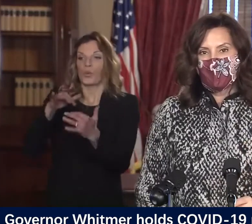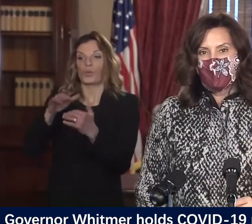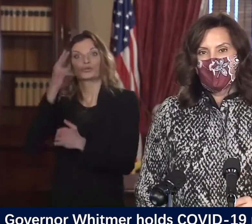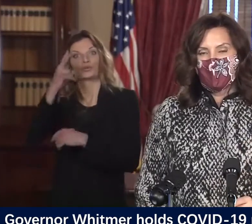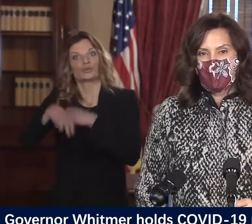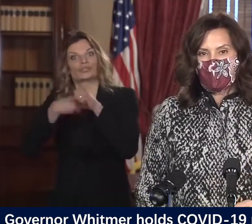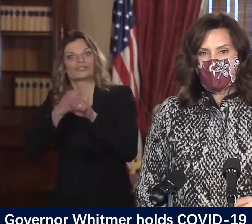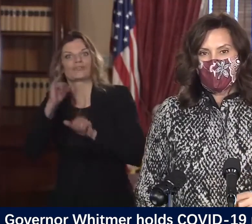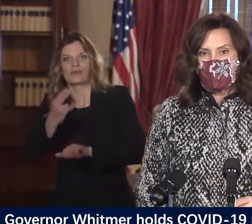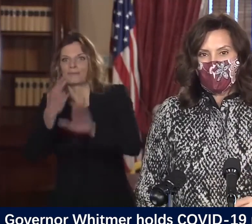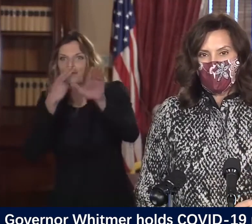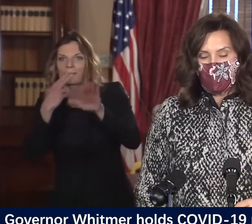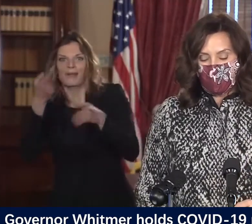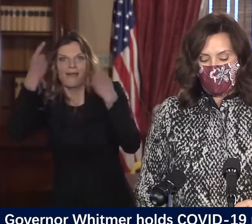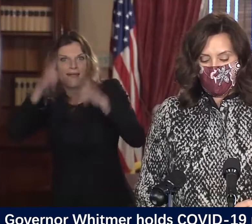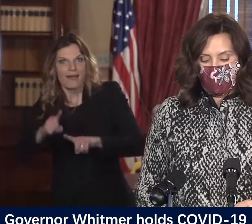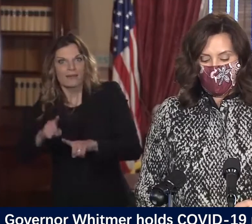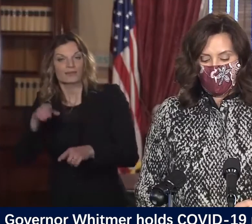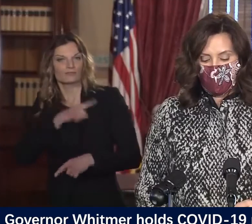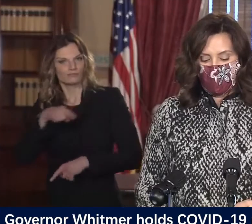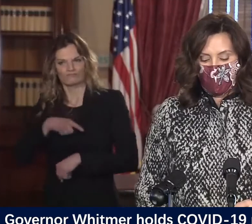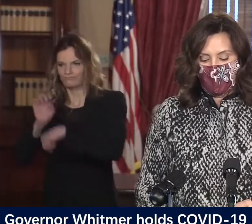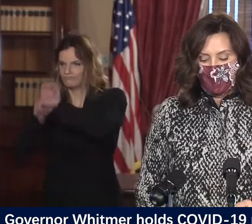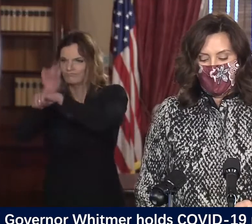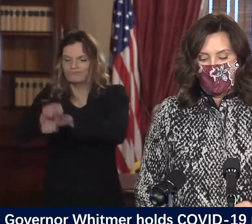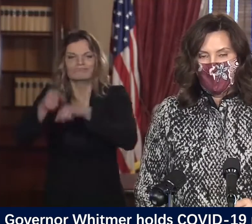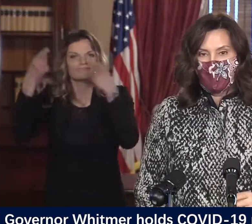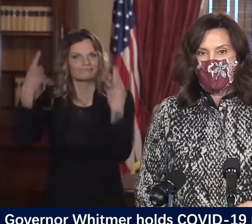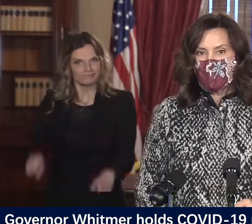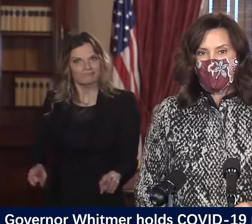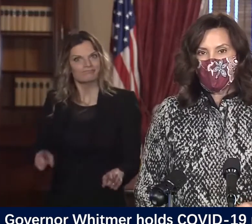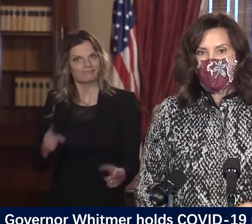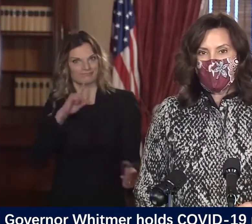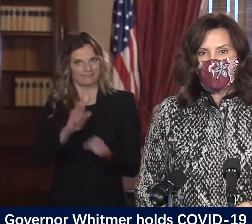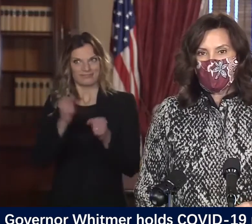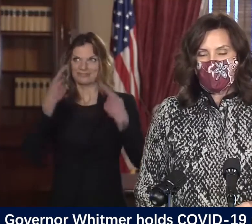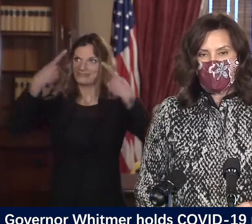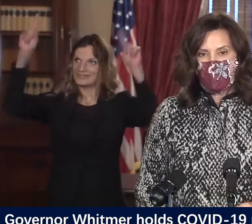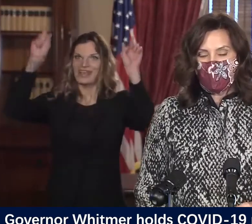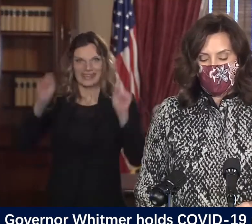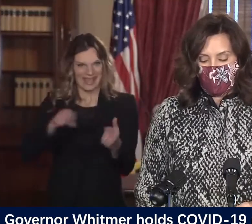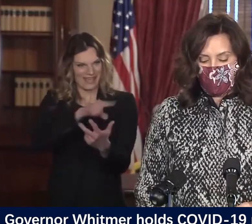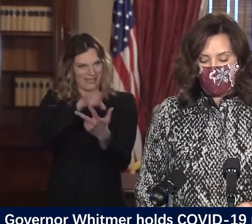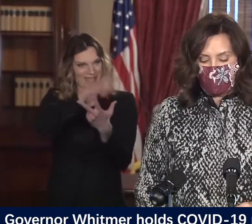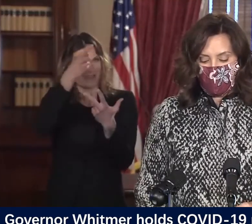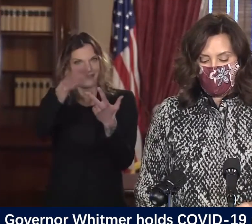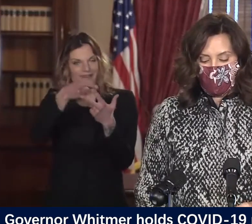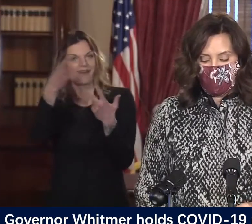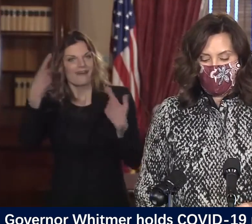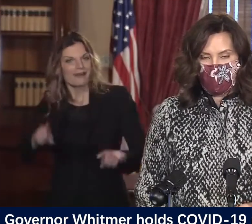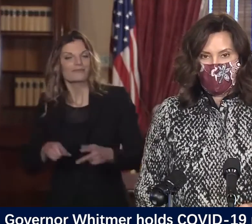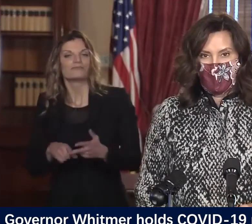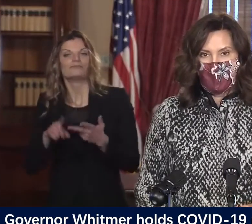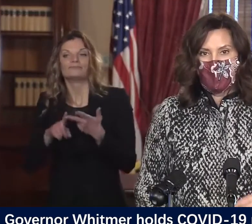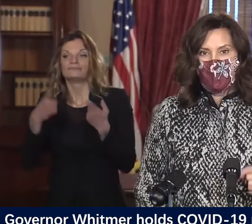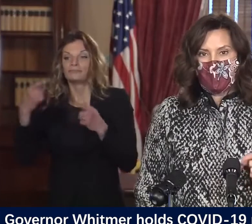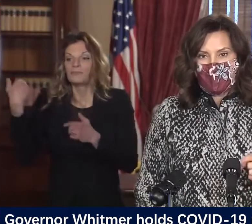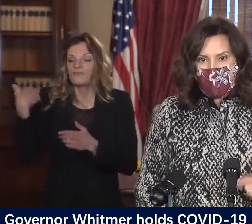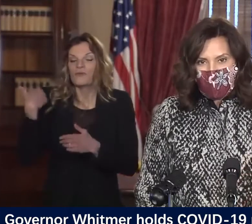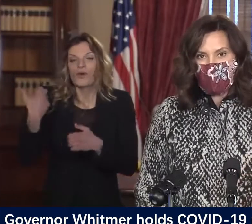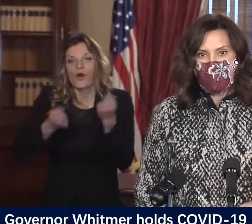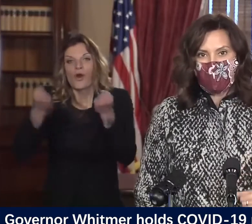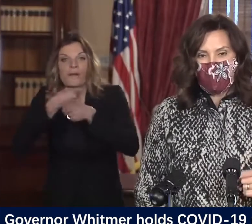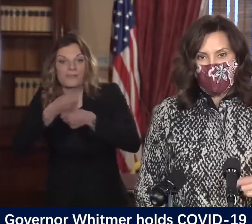united against a common enemy. We made it through the Great Recession and the auto rescue.